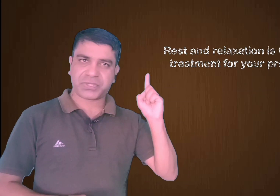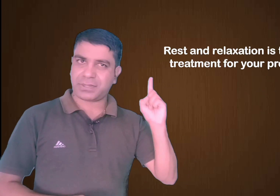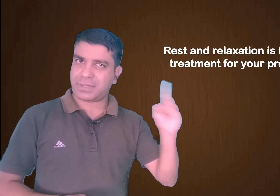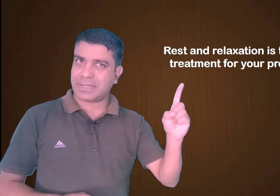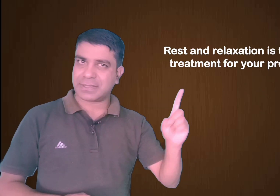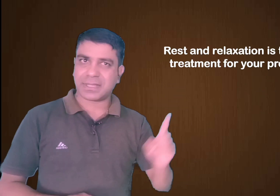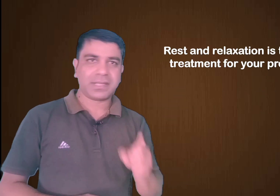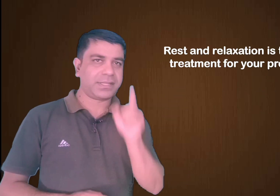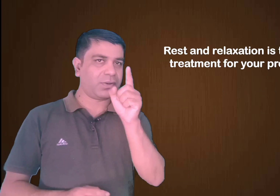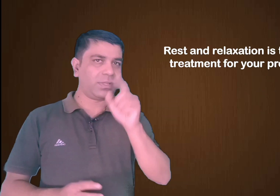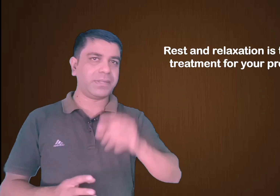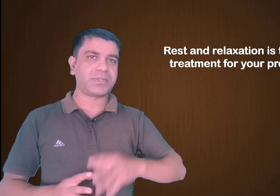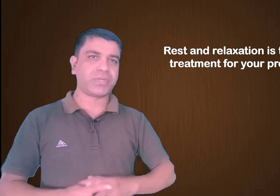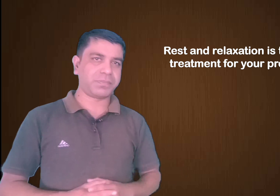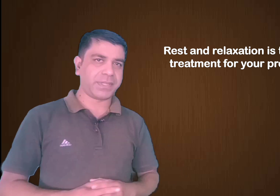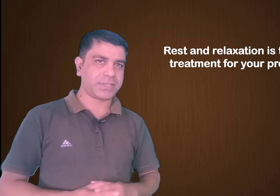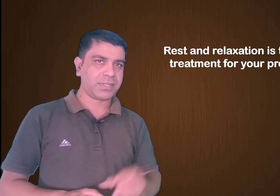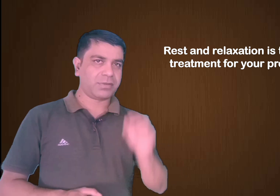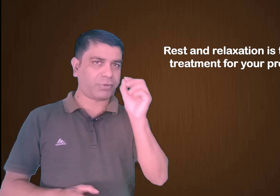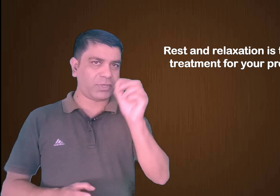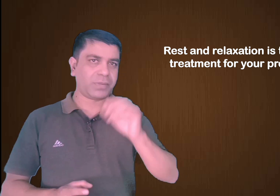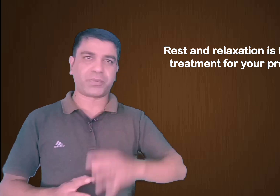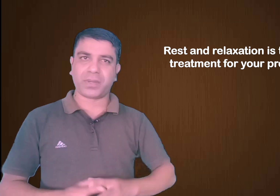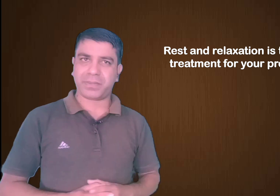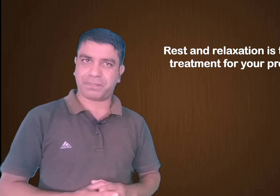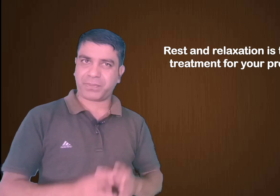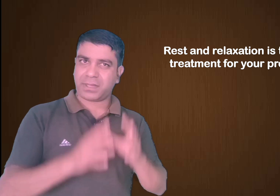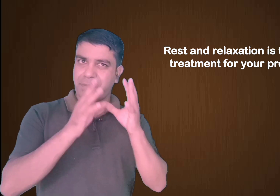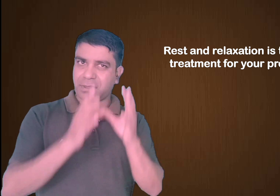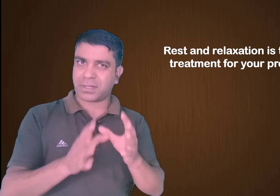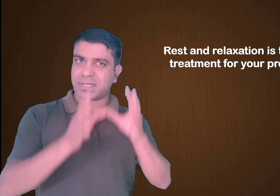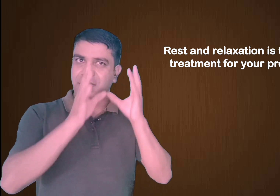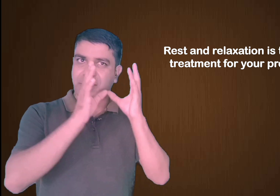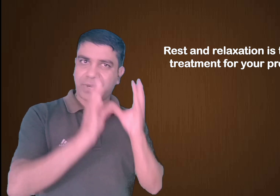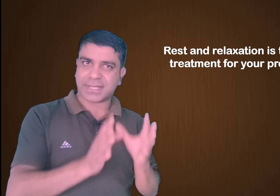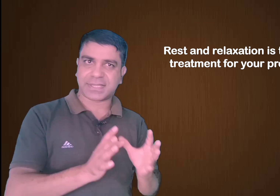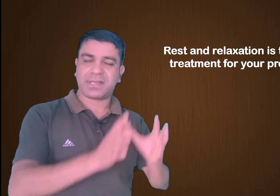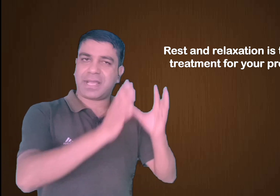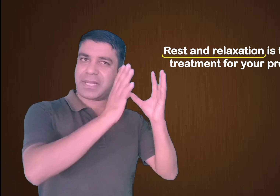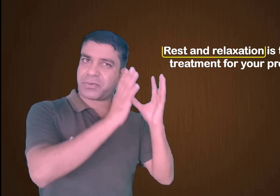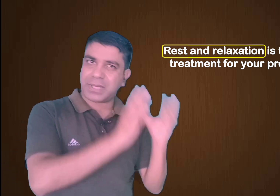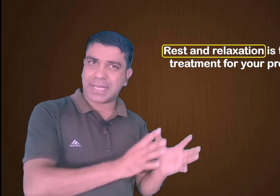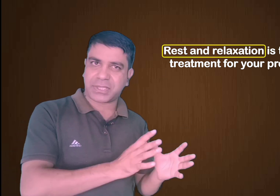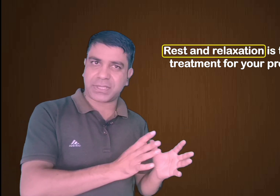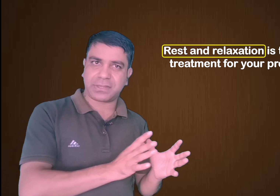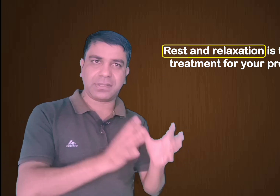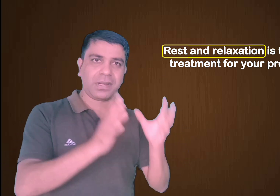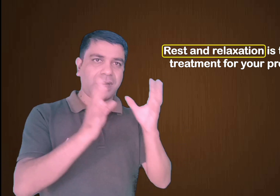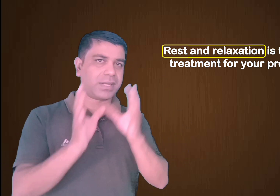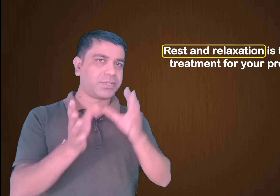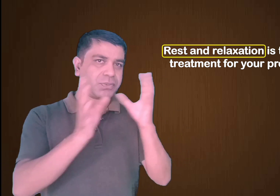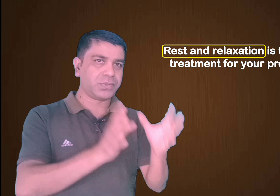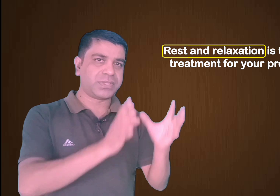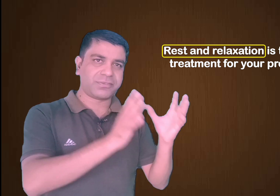relaxation is the only treatment for your problem because rest and relaxation are two